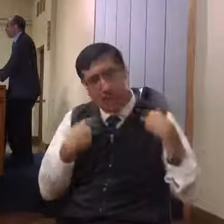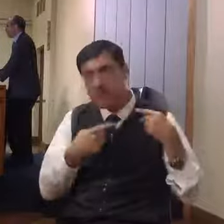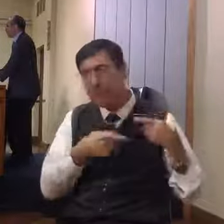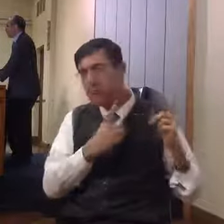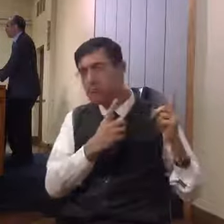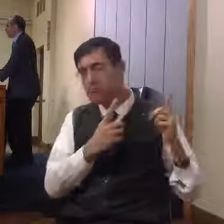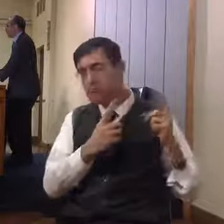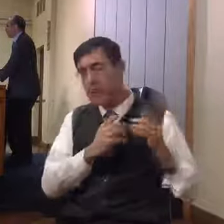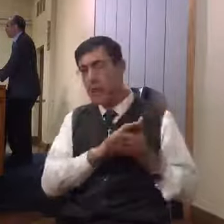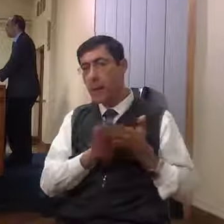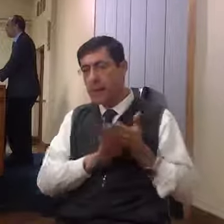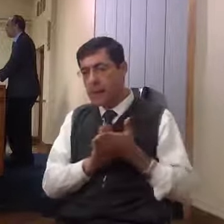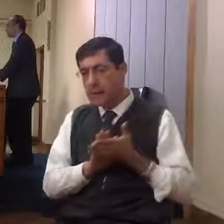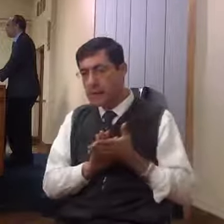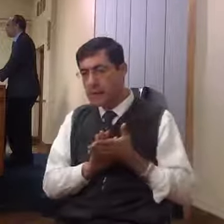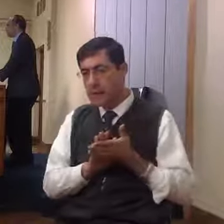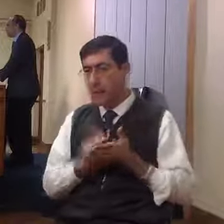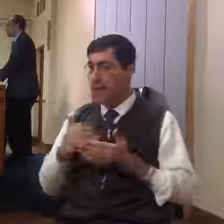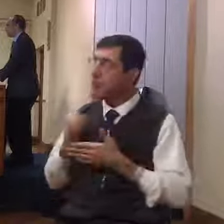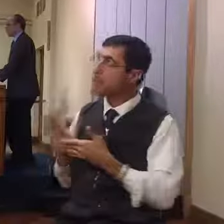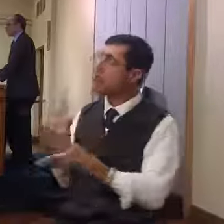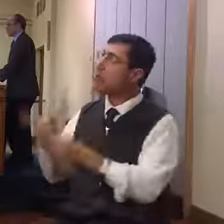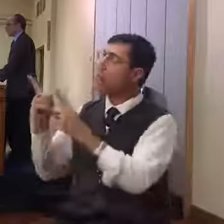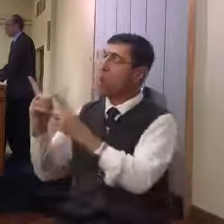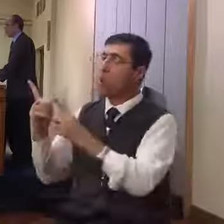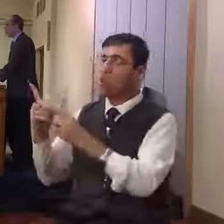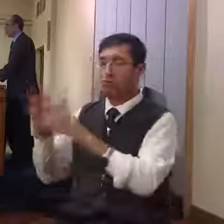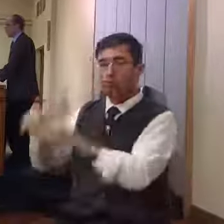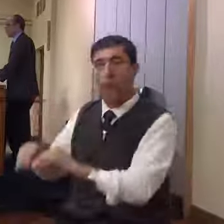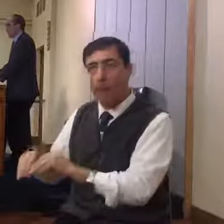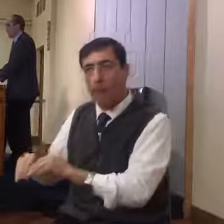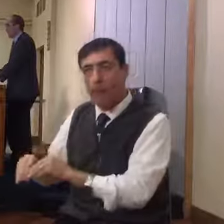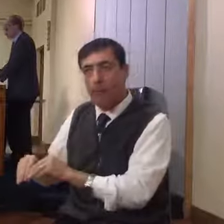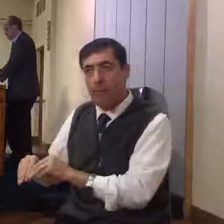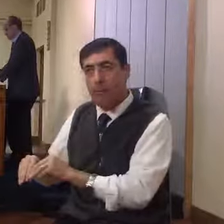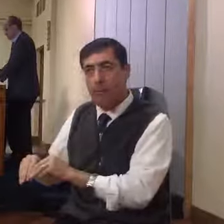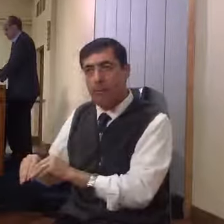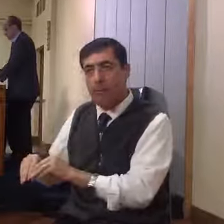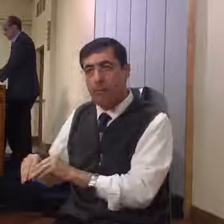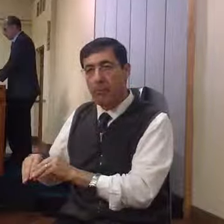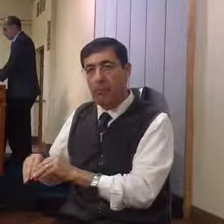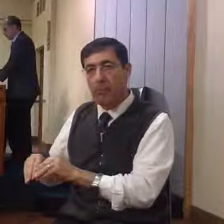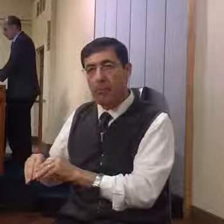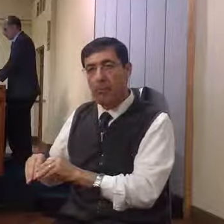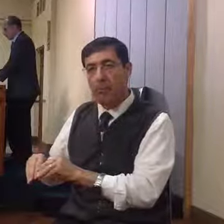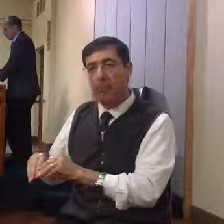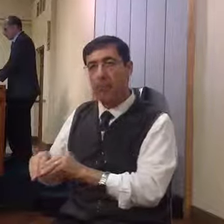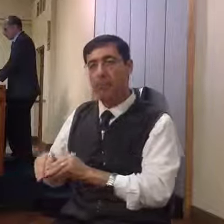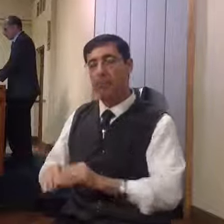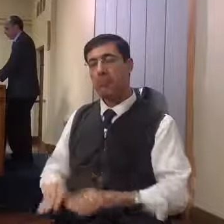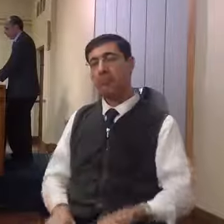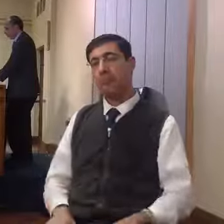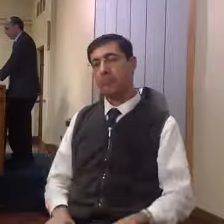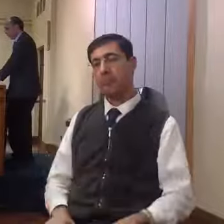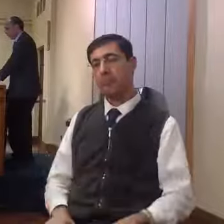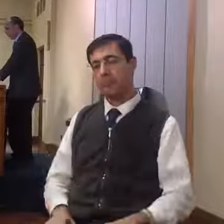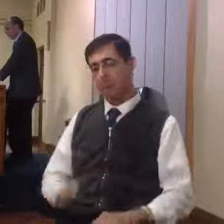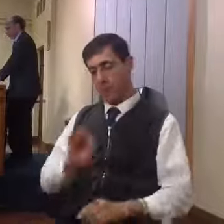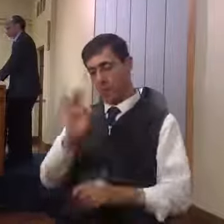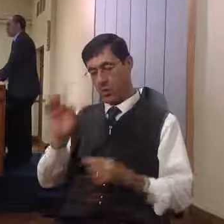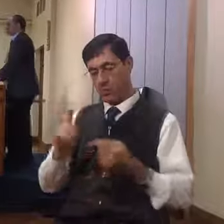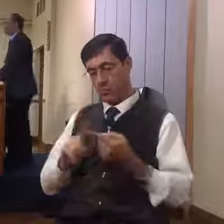test to my Christian liberty, does it hinder my service for the Lord? The